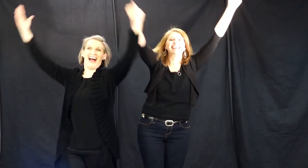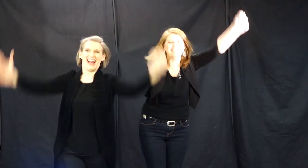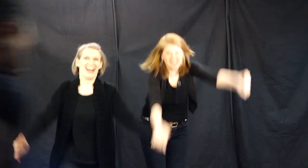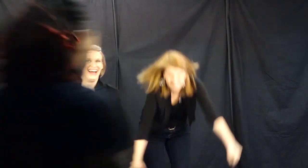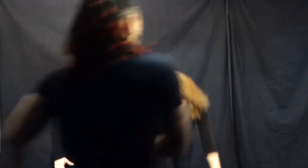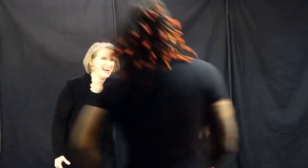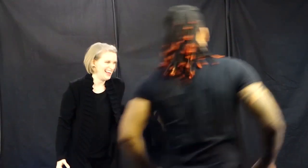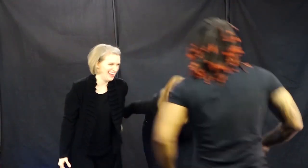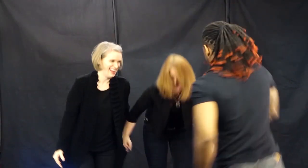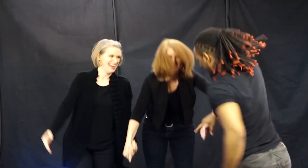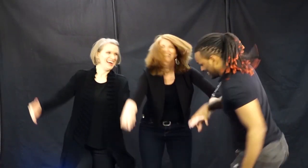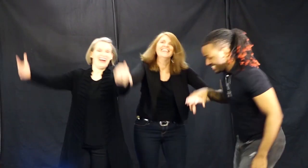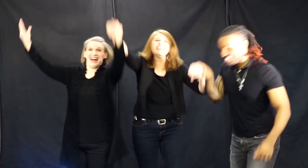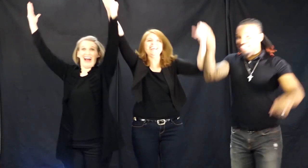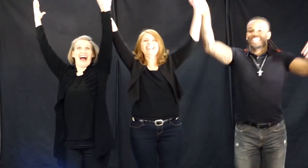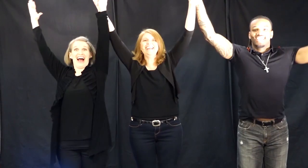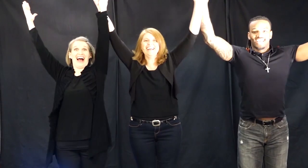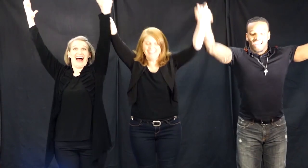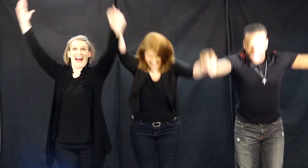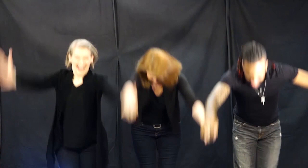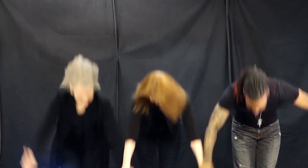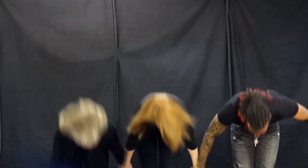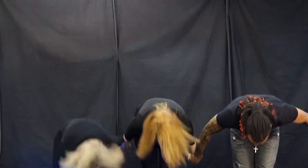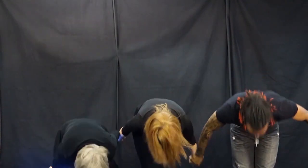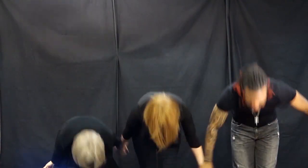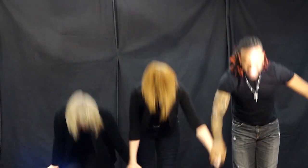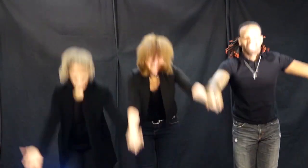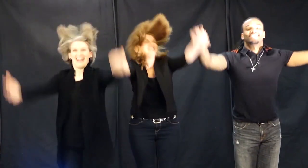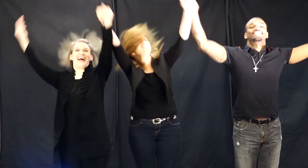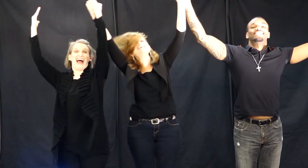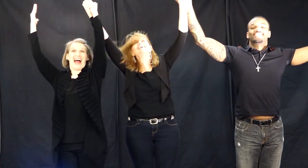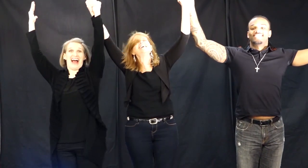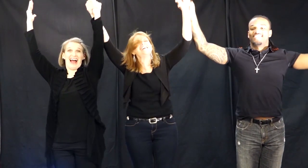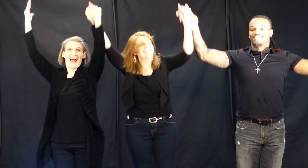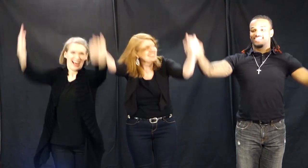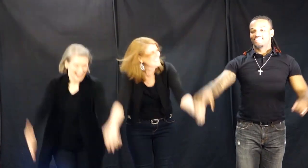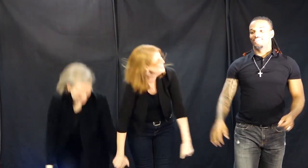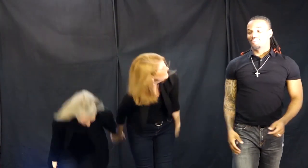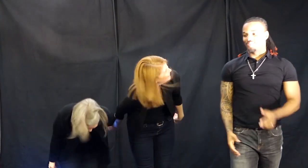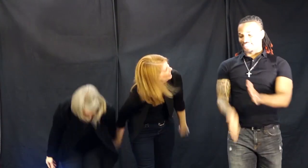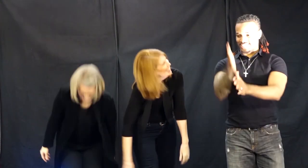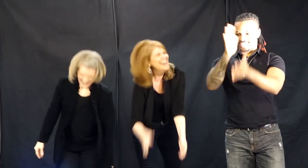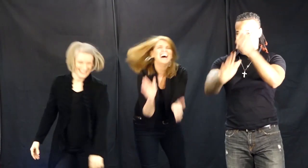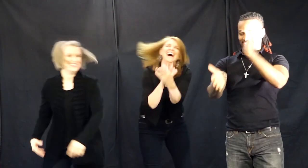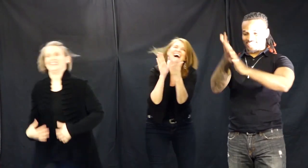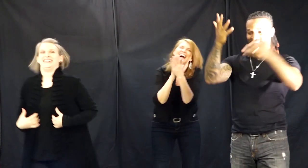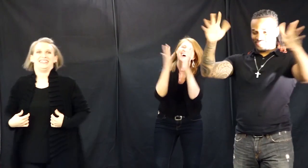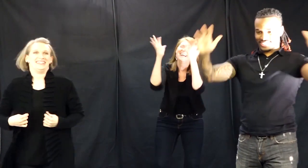Come on, Montez! Get in here! Yes. Woo!